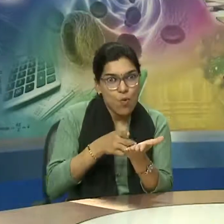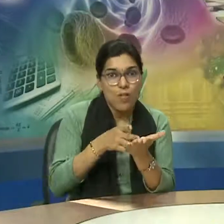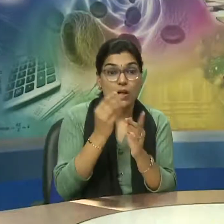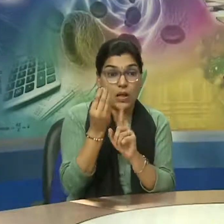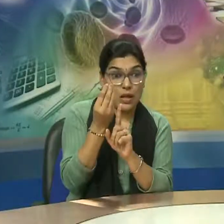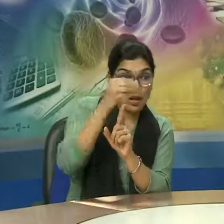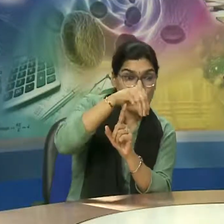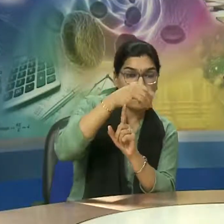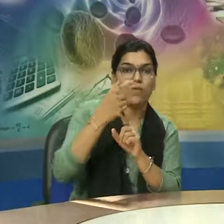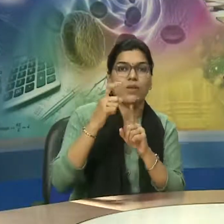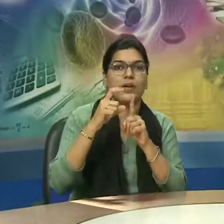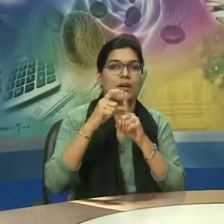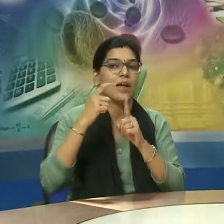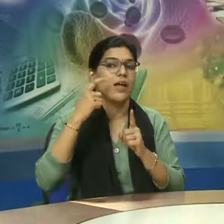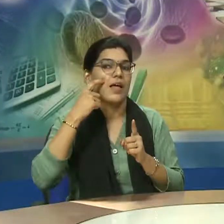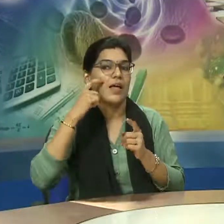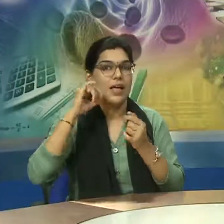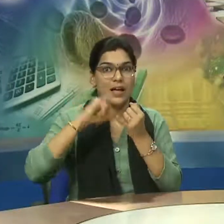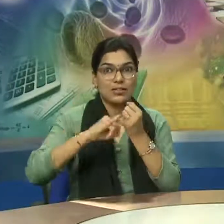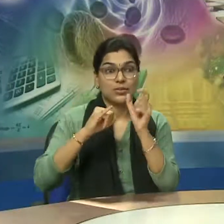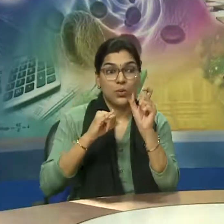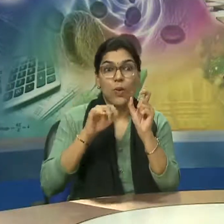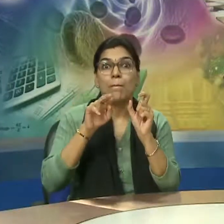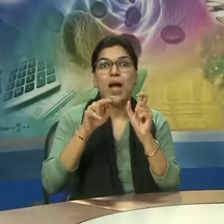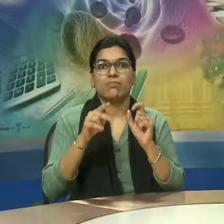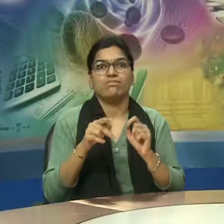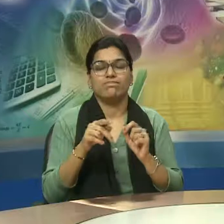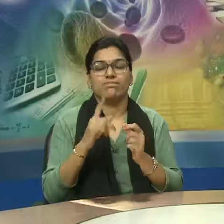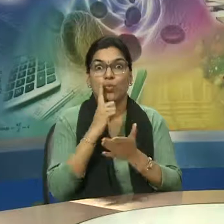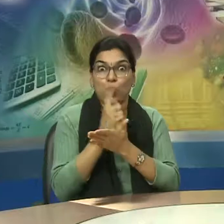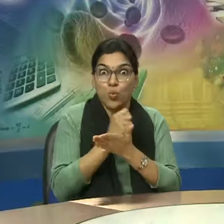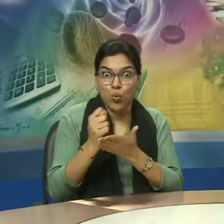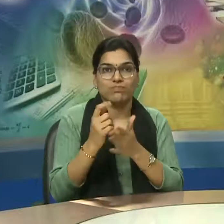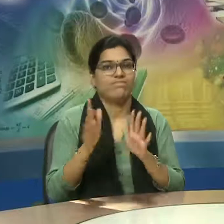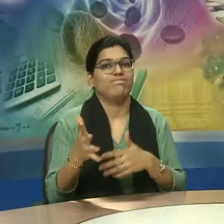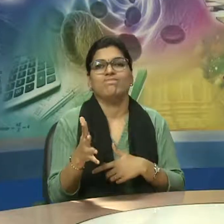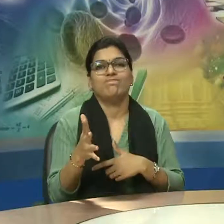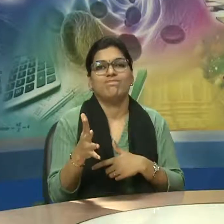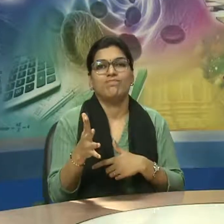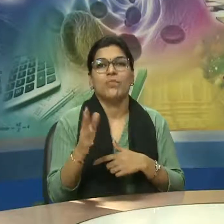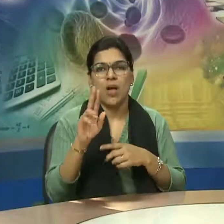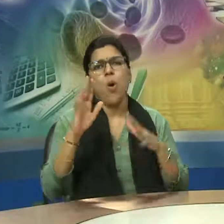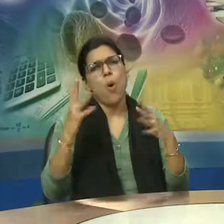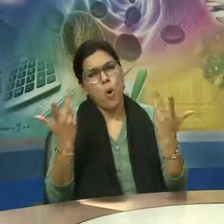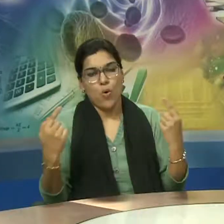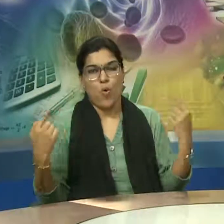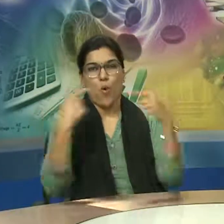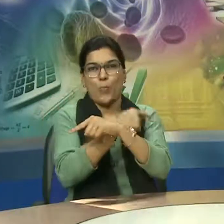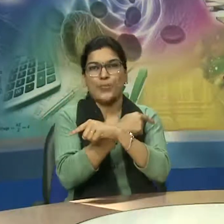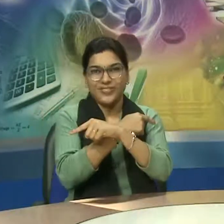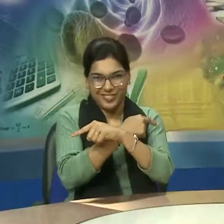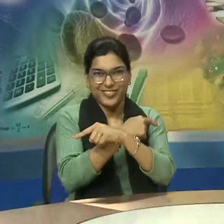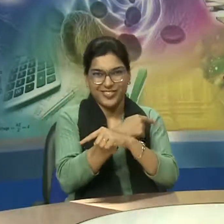dishonest. The prefix in this word is dis, which